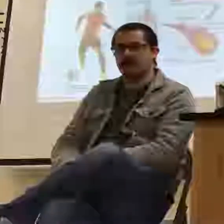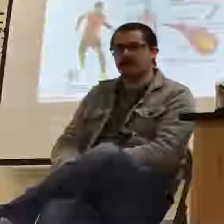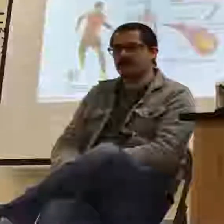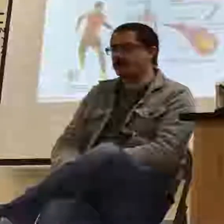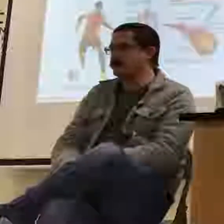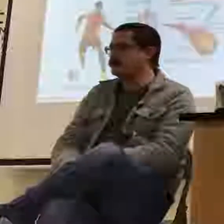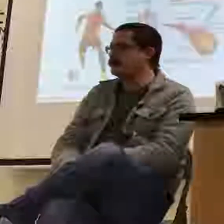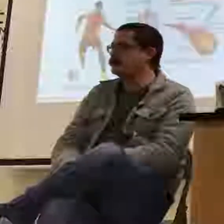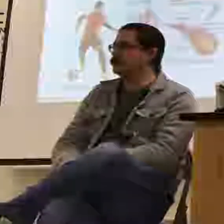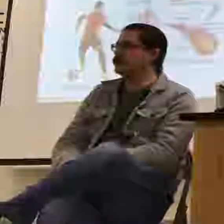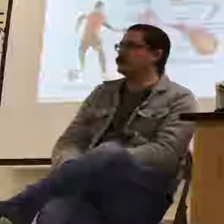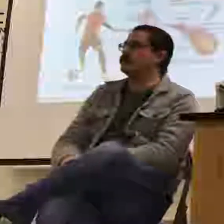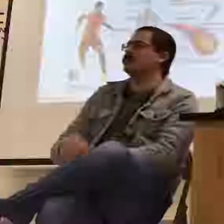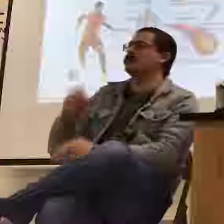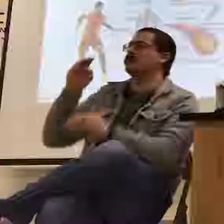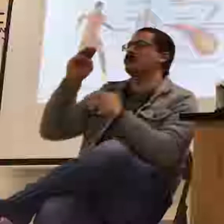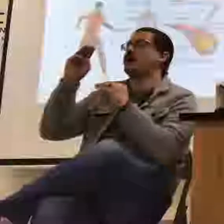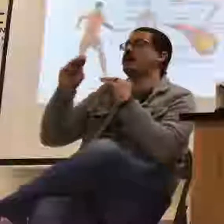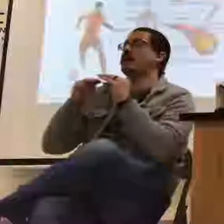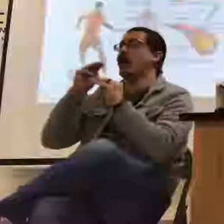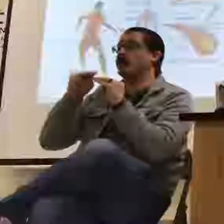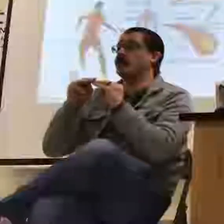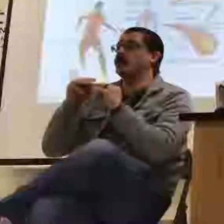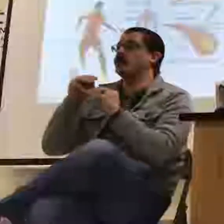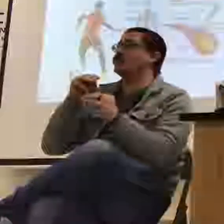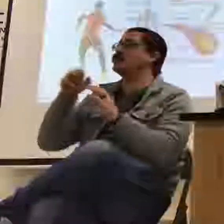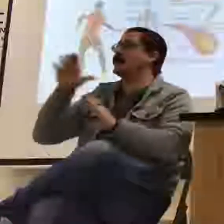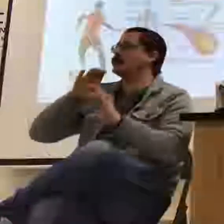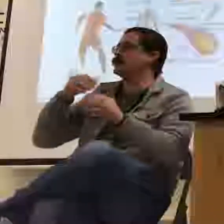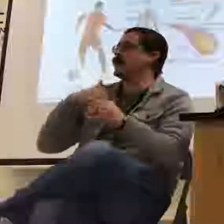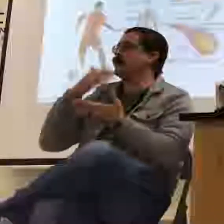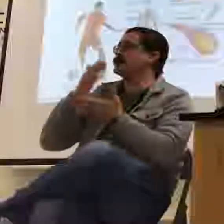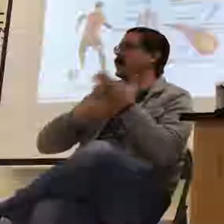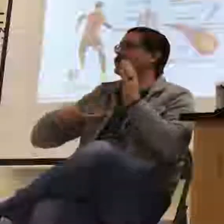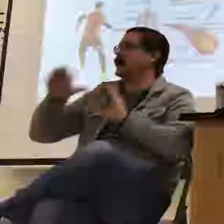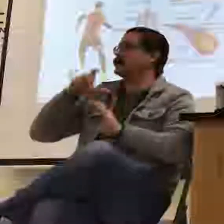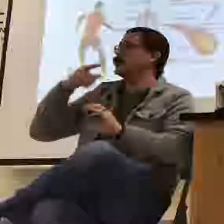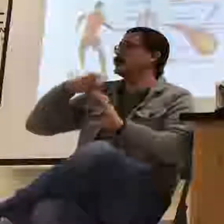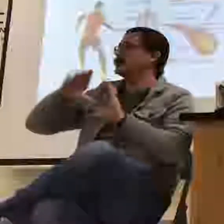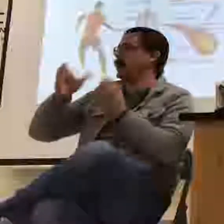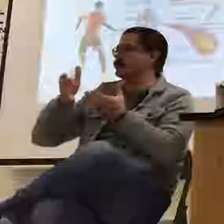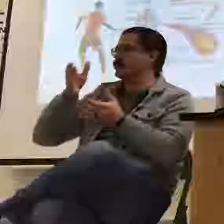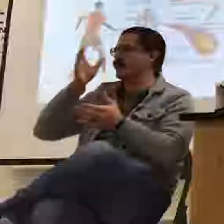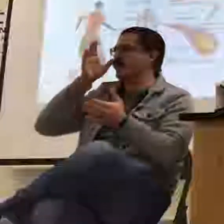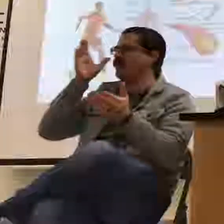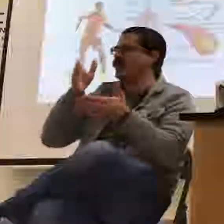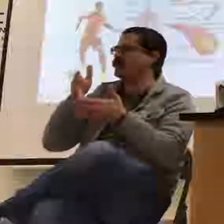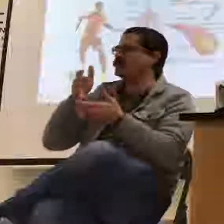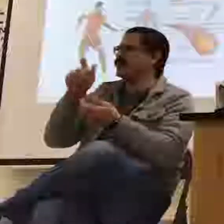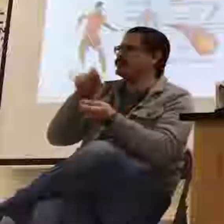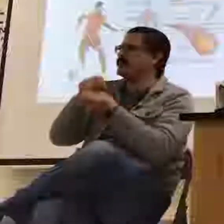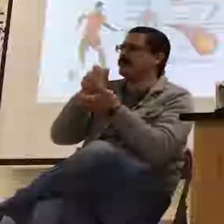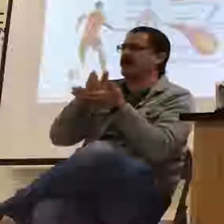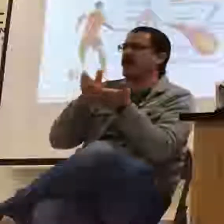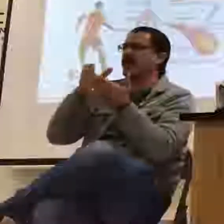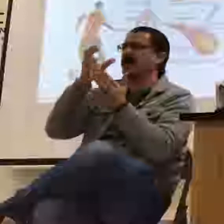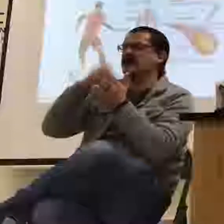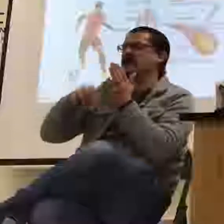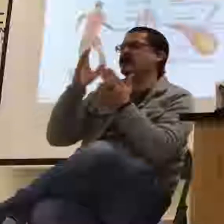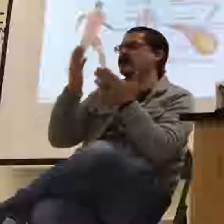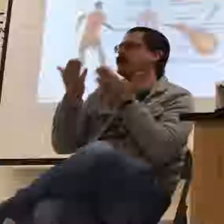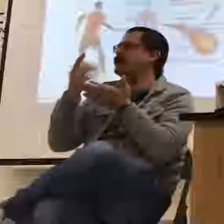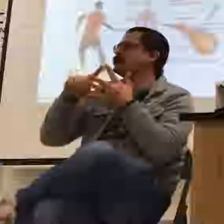Molecules is chemistry. We have some chemistry in this class. I'll focus on certain parts of that chapter, probably get to it